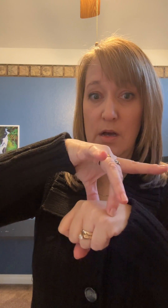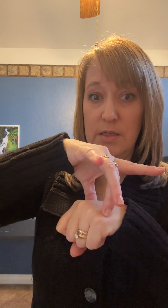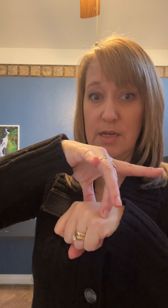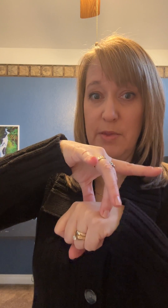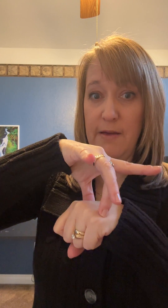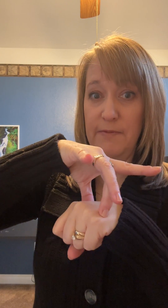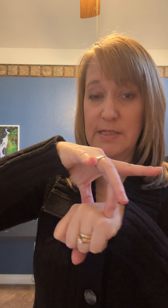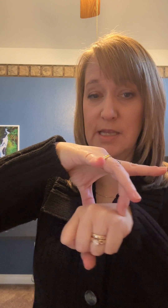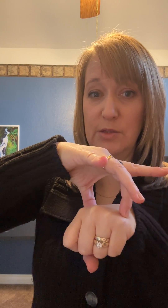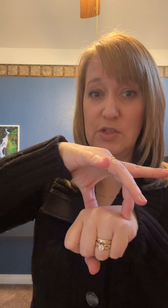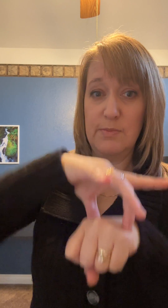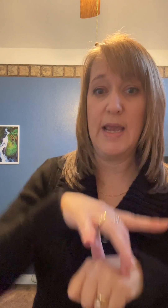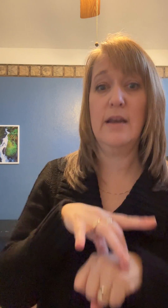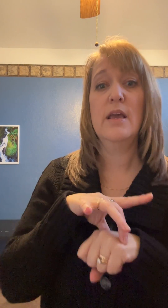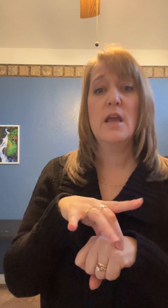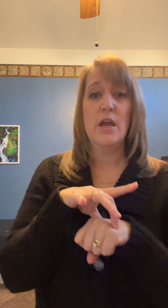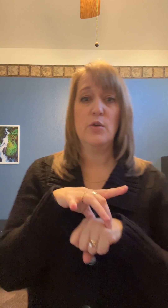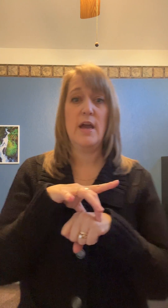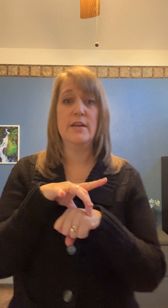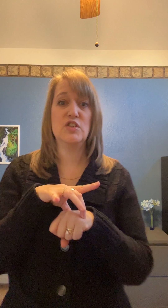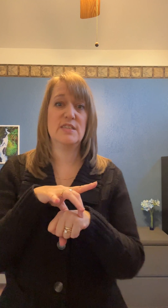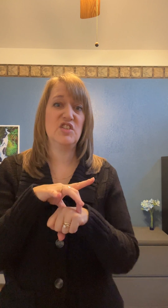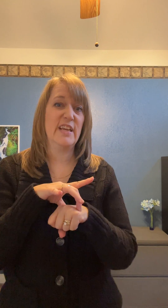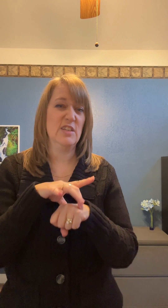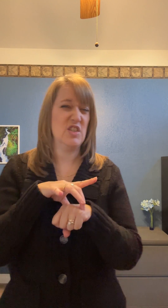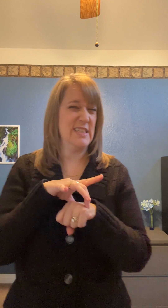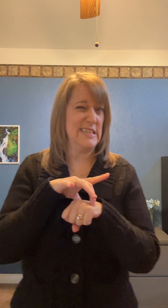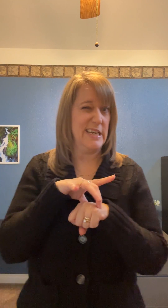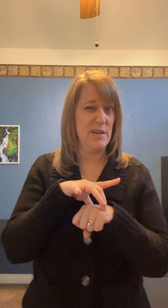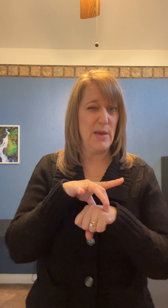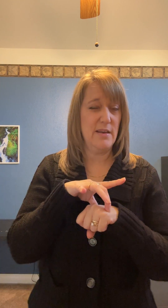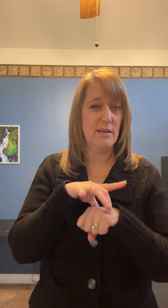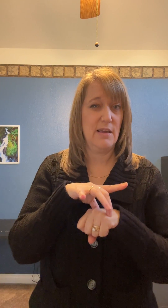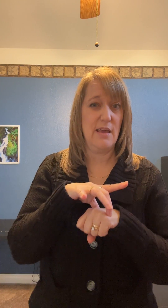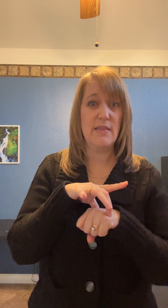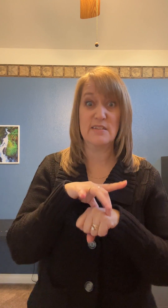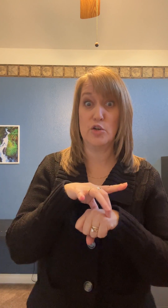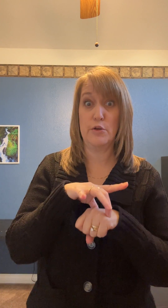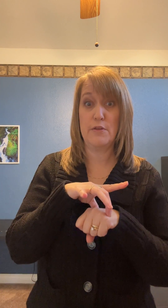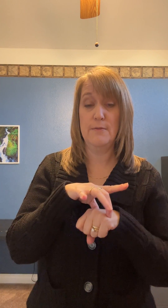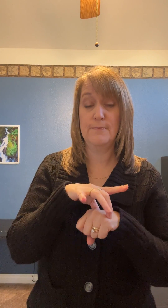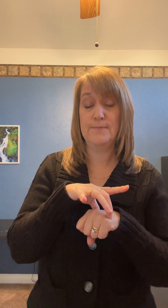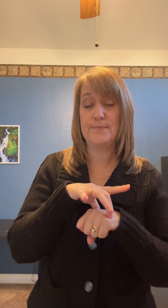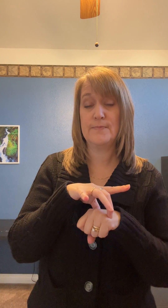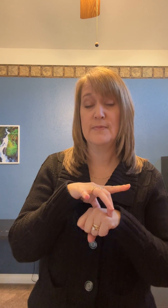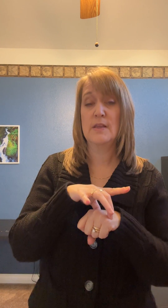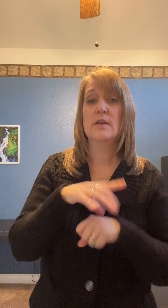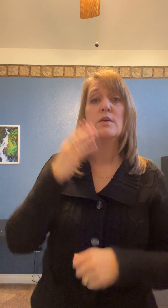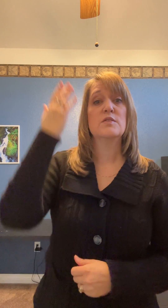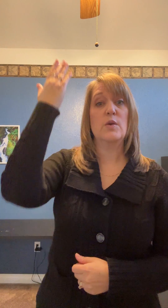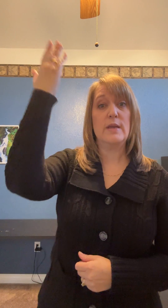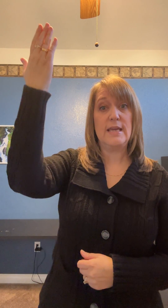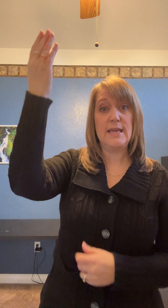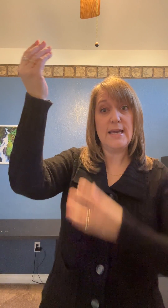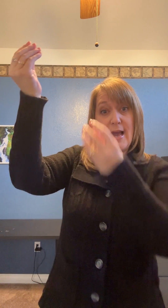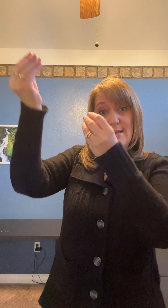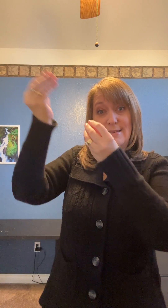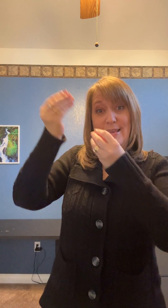top of that fist that you just made. And you kind of just shake it just a tiny bit. Okay? That's earth. So he has